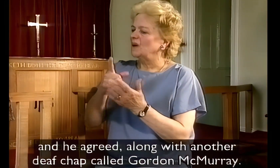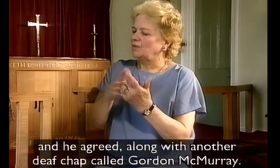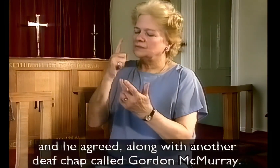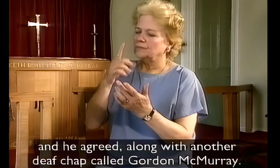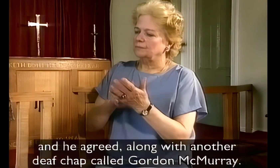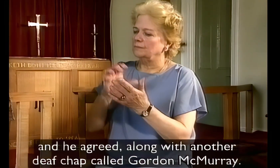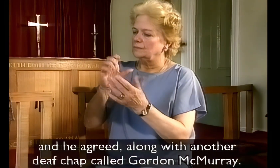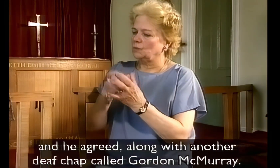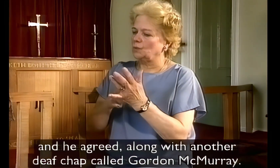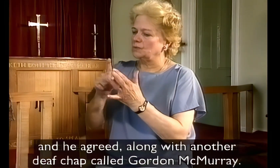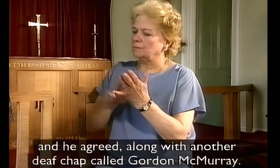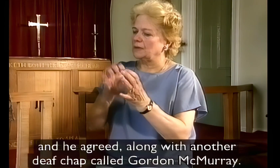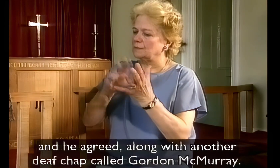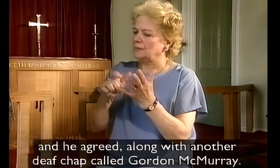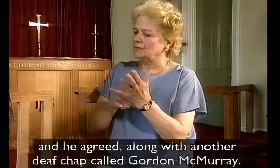chap called Gordon McMurray.